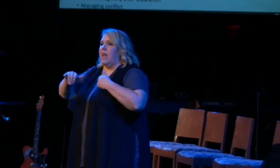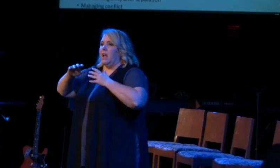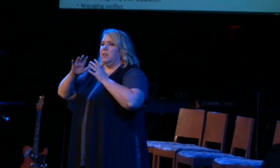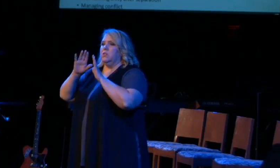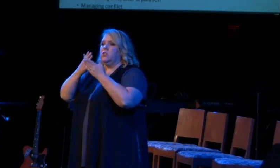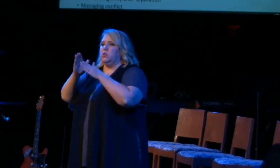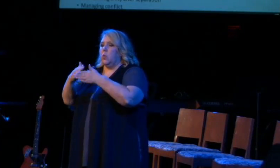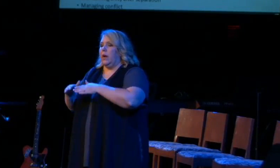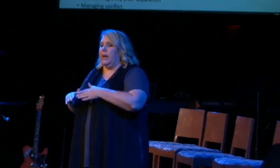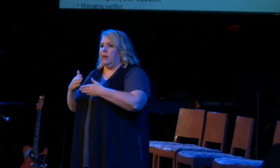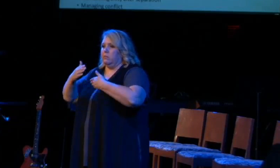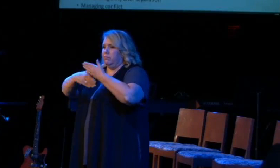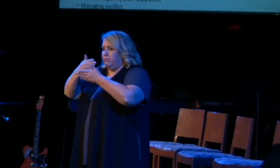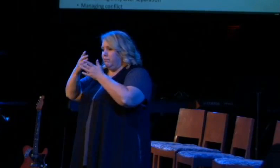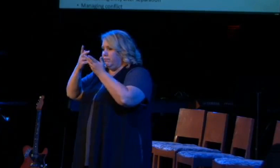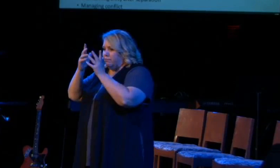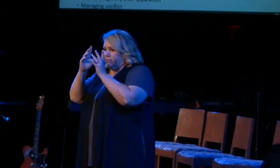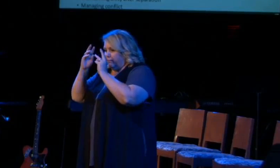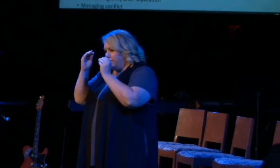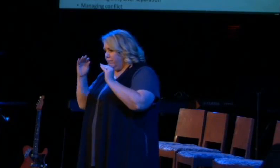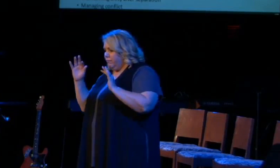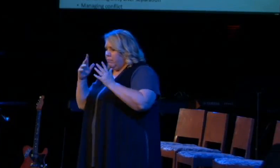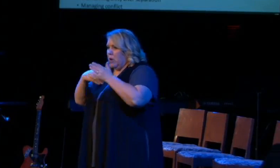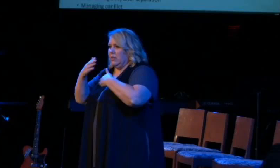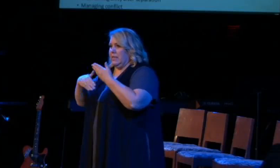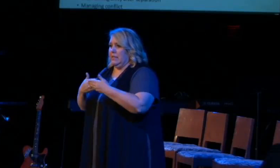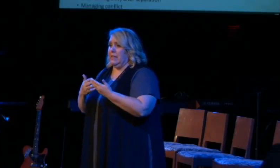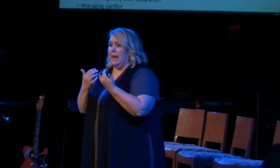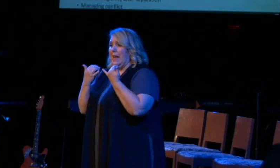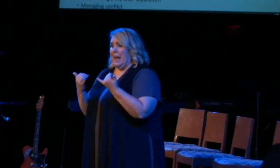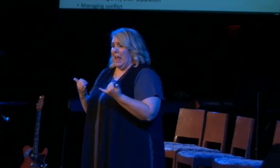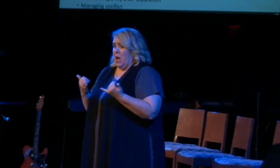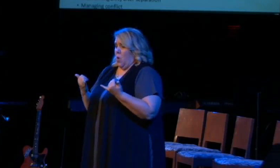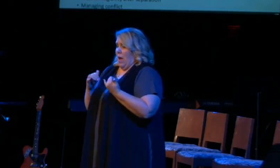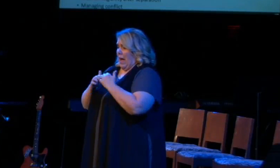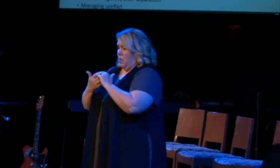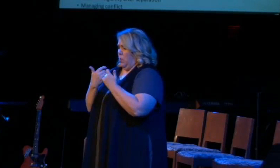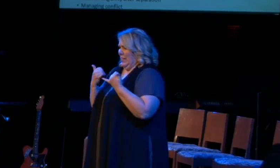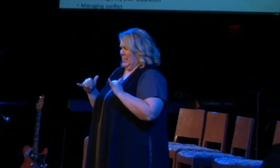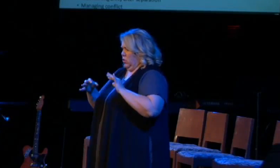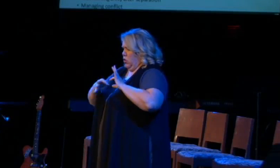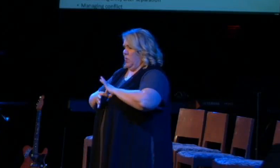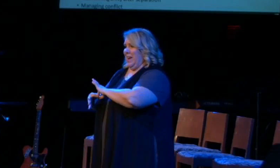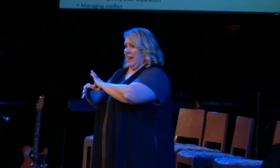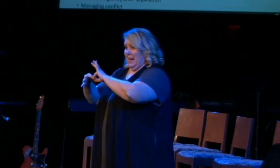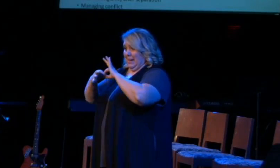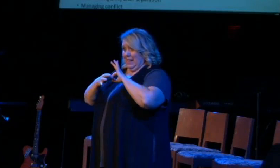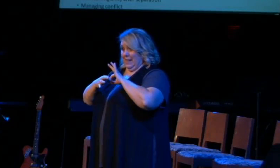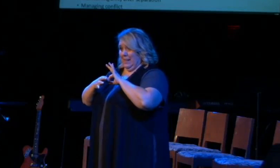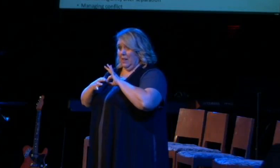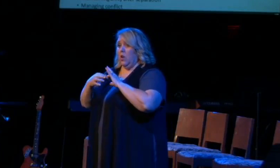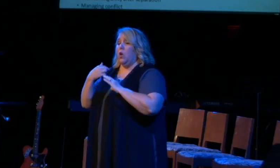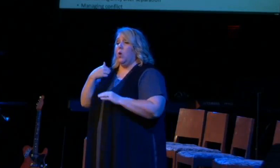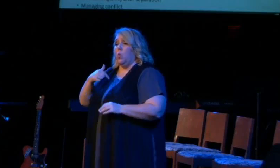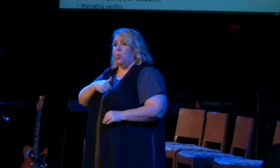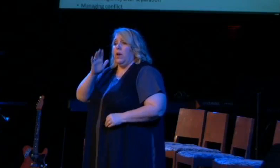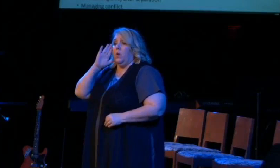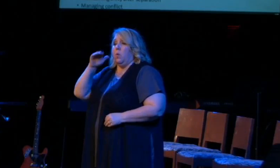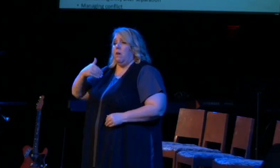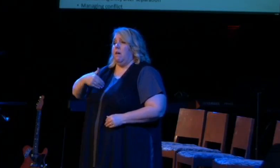through. How are we united through all that sorting? Well, we're still going to have a global council of